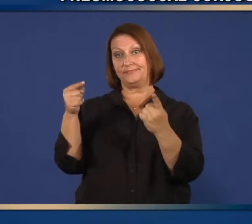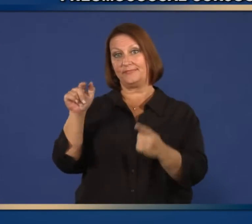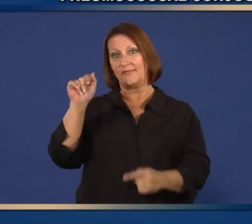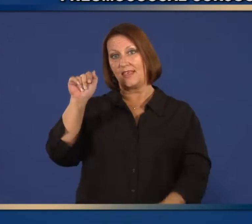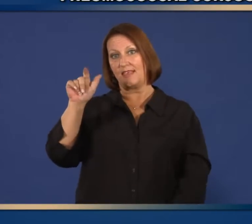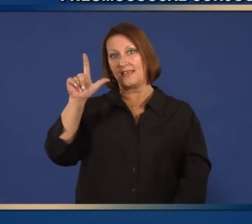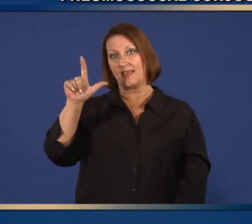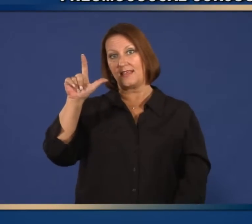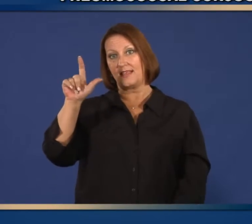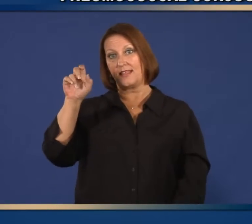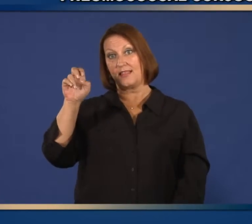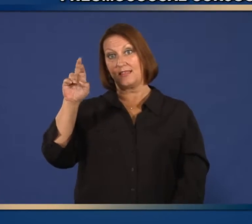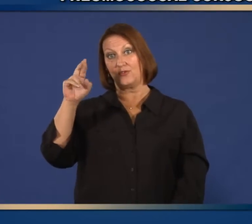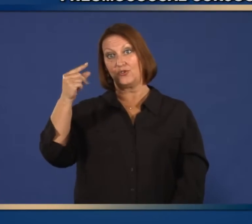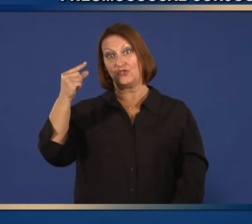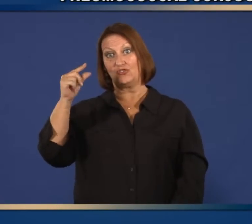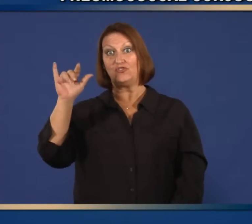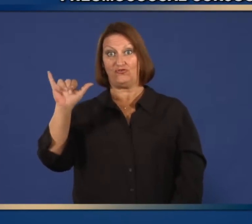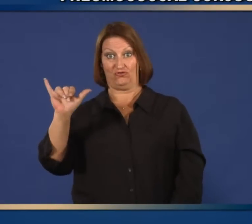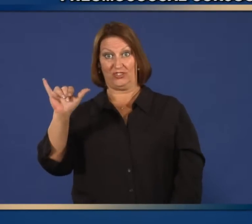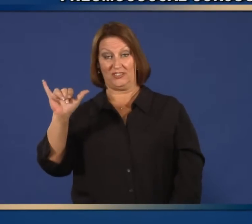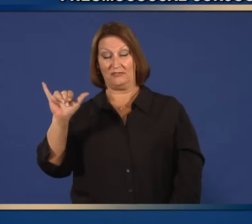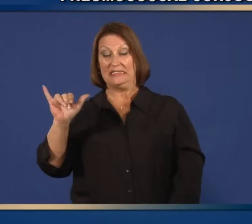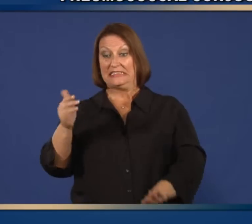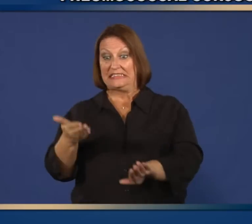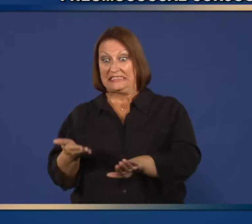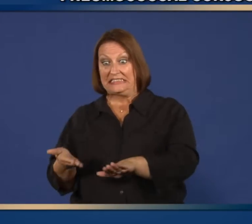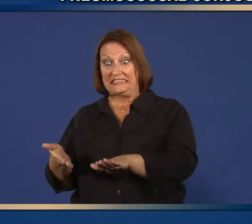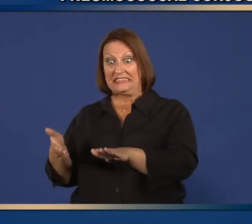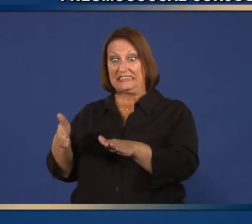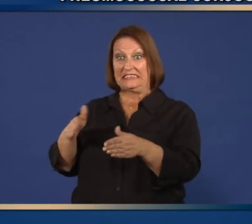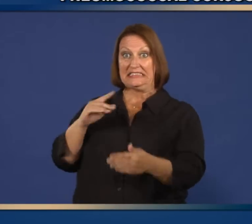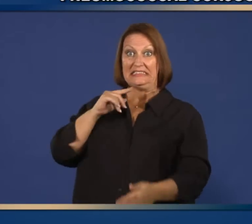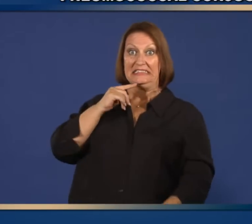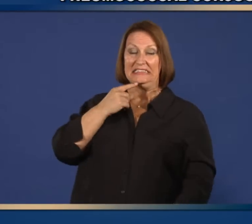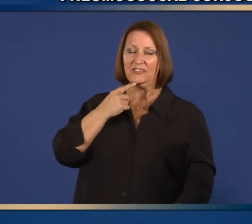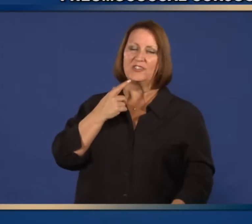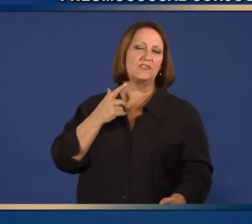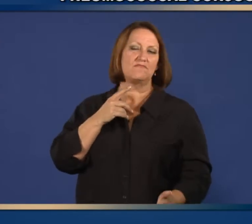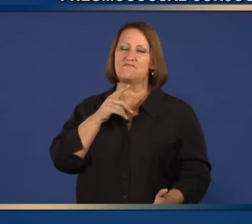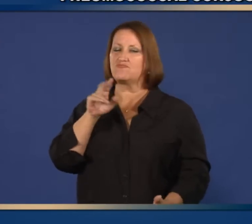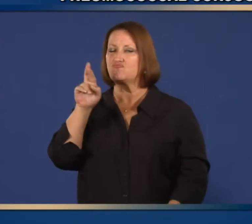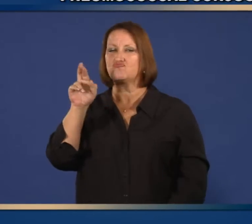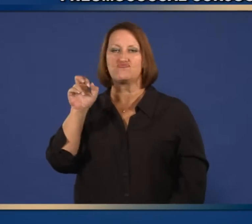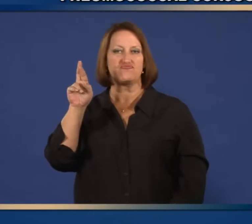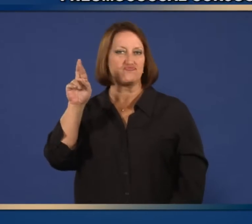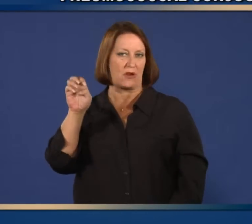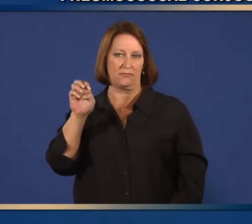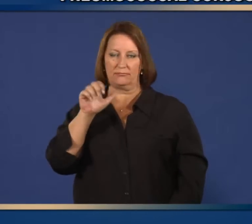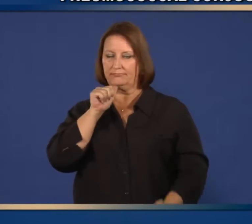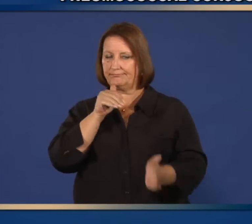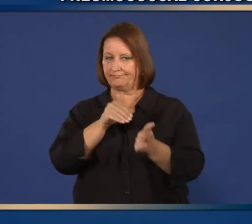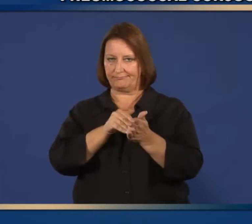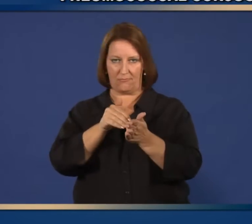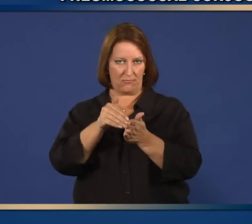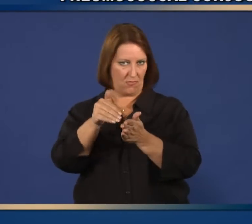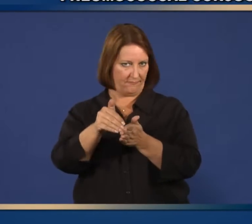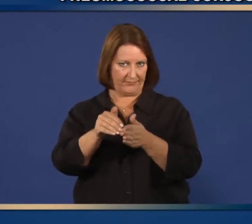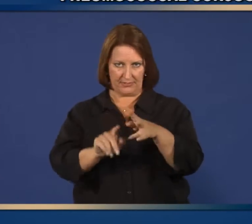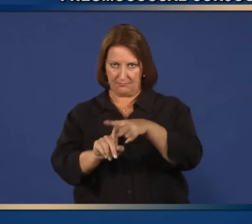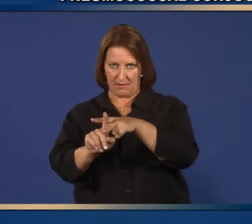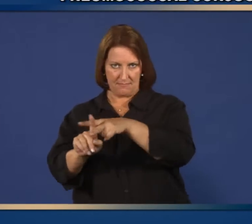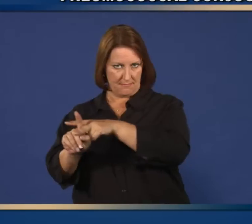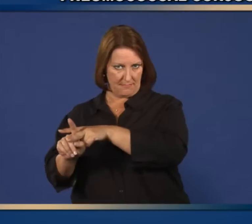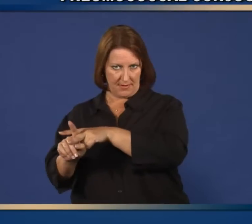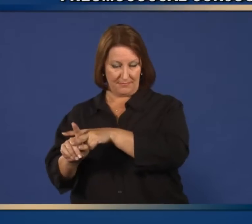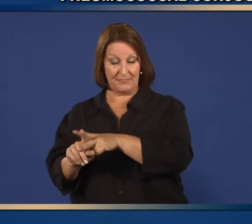Life-threatening allergic reactions from vaccines are very rare. If they do occur,